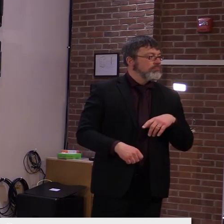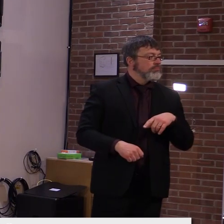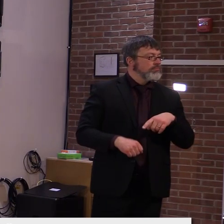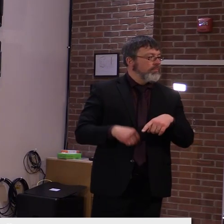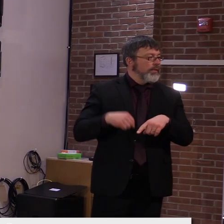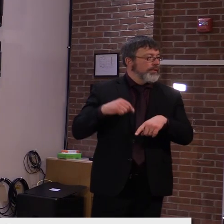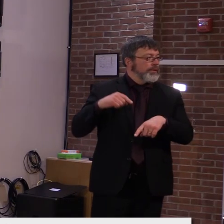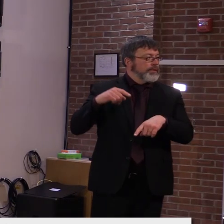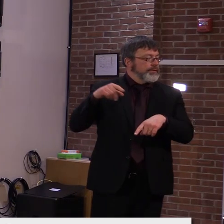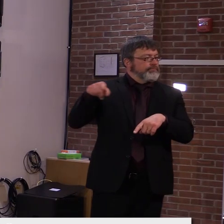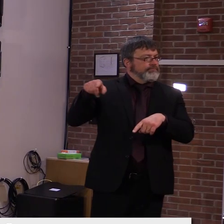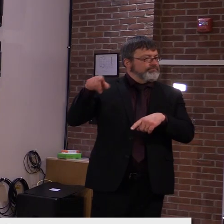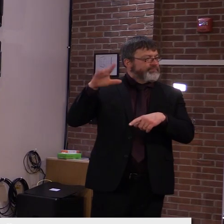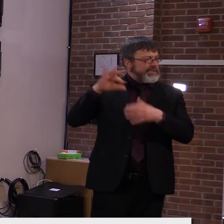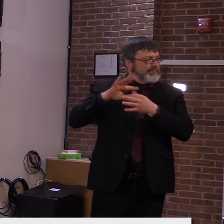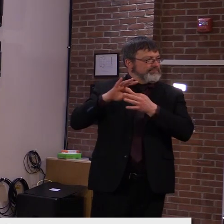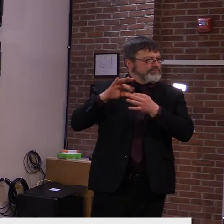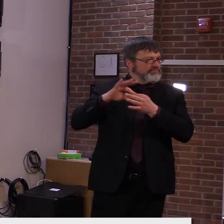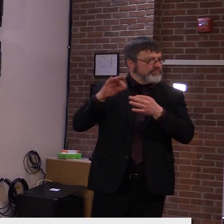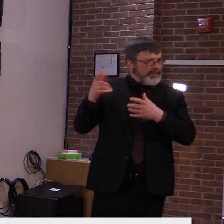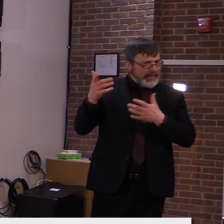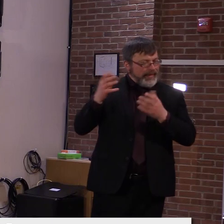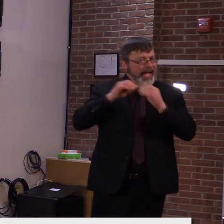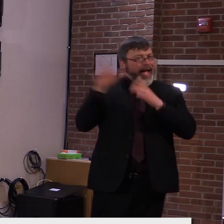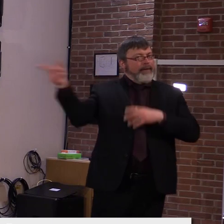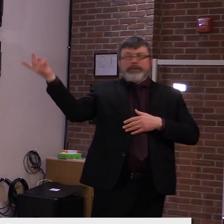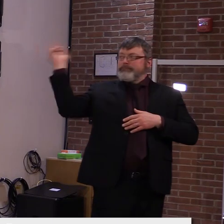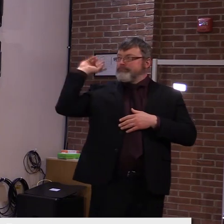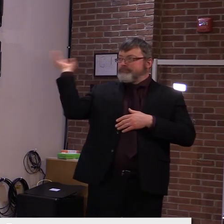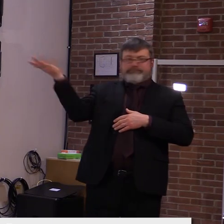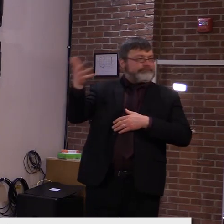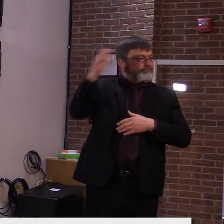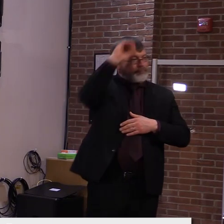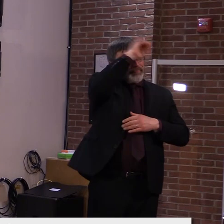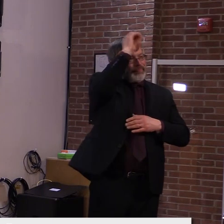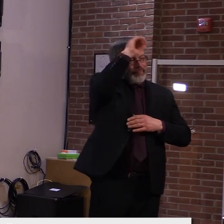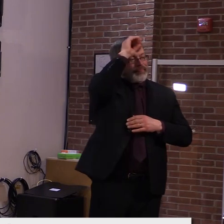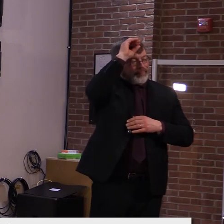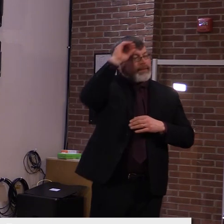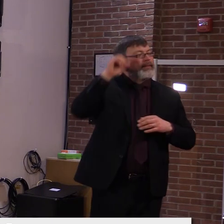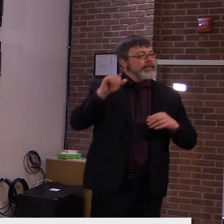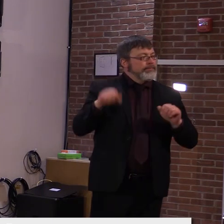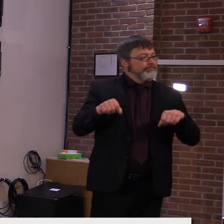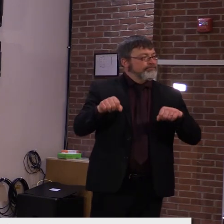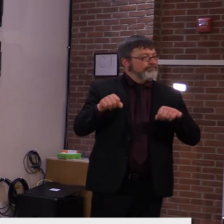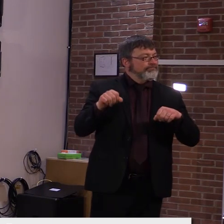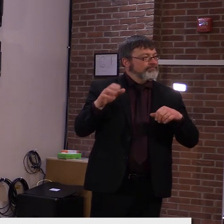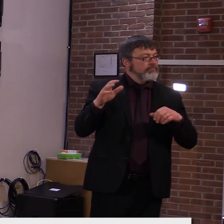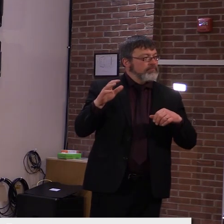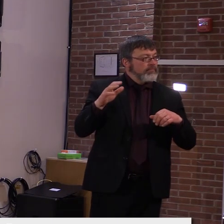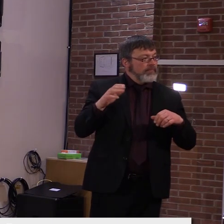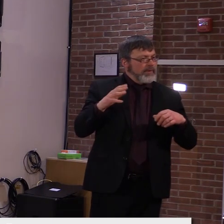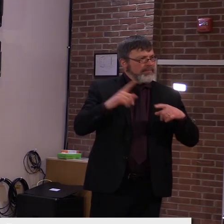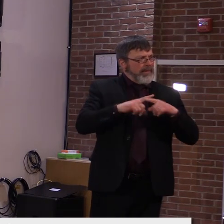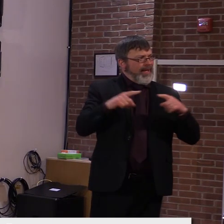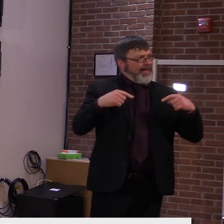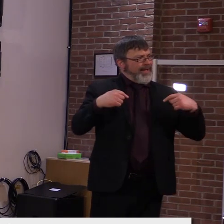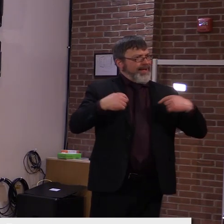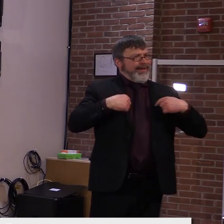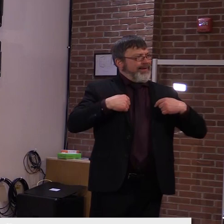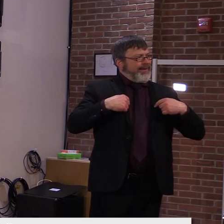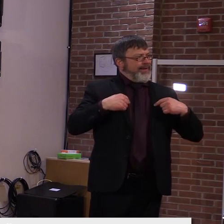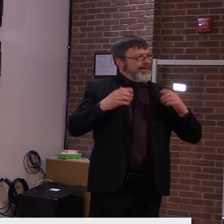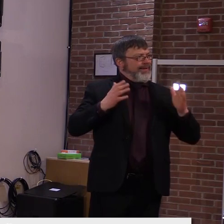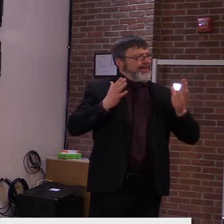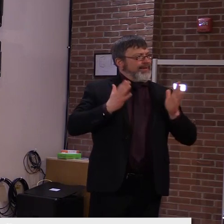was somewhat advertised pretty well. But I think for most Vermonters, they don't care if it's a federal, state, or local government.